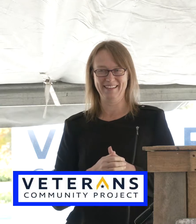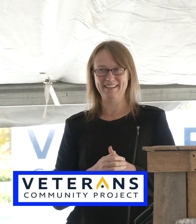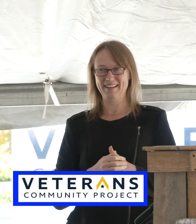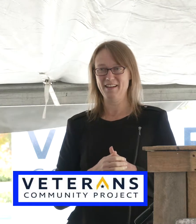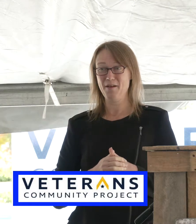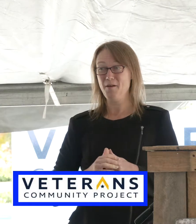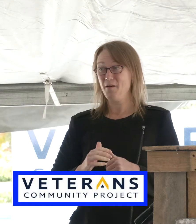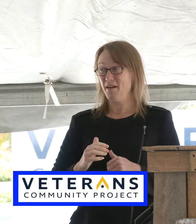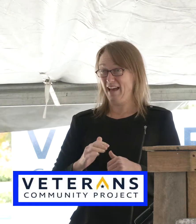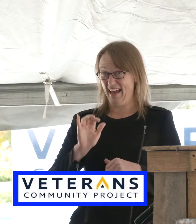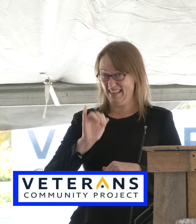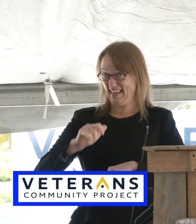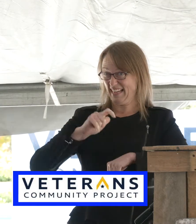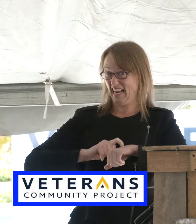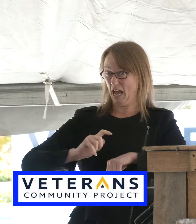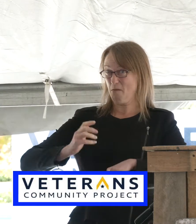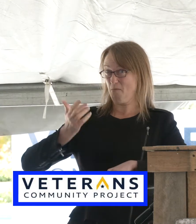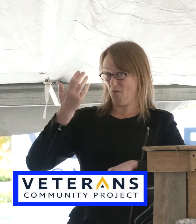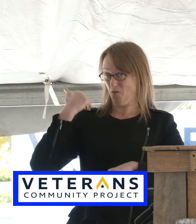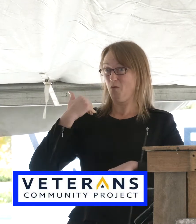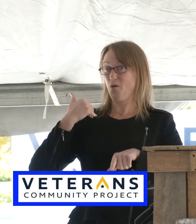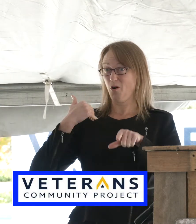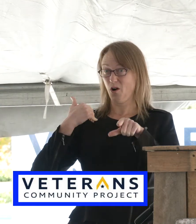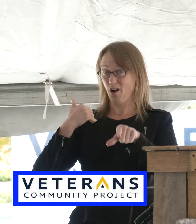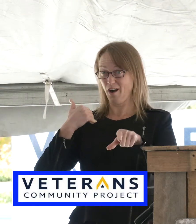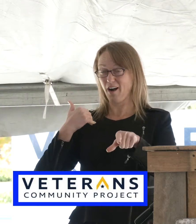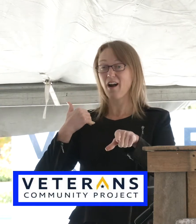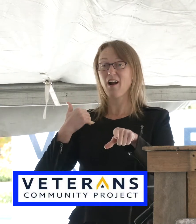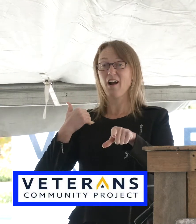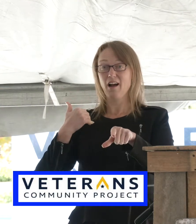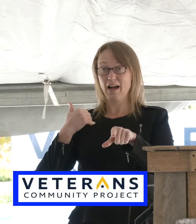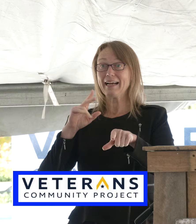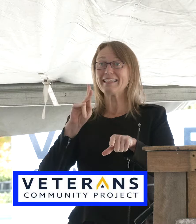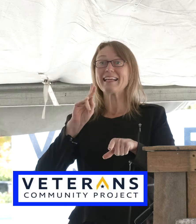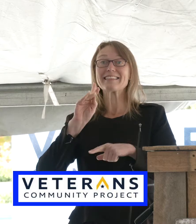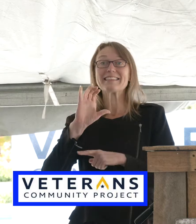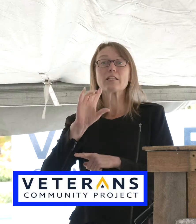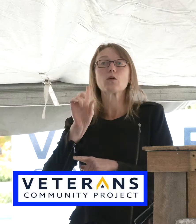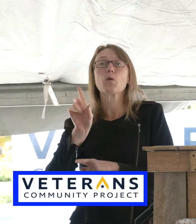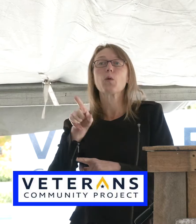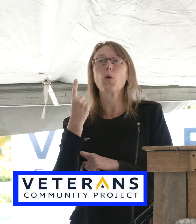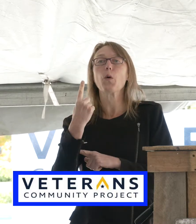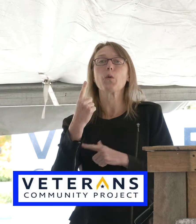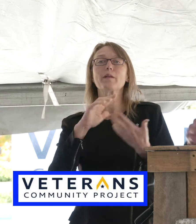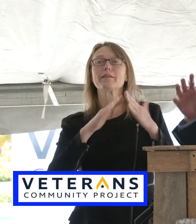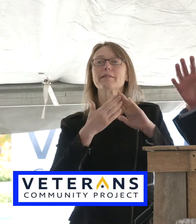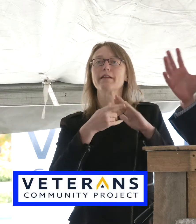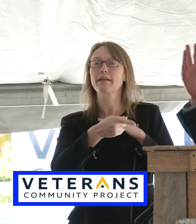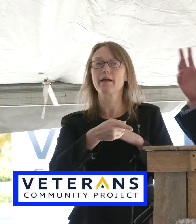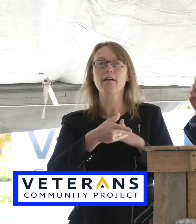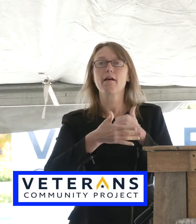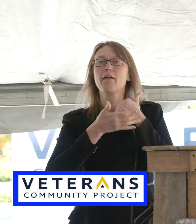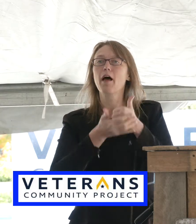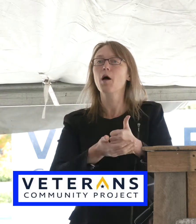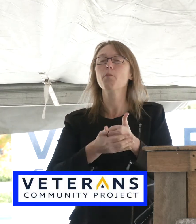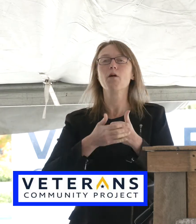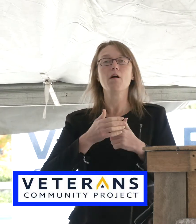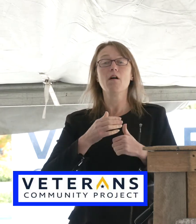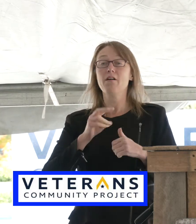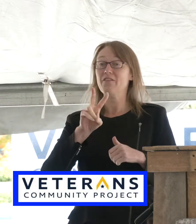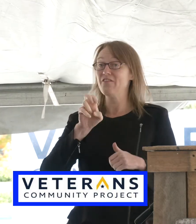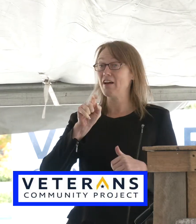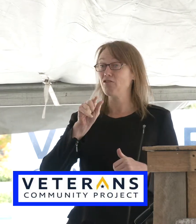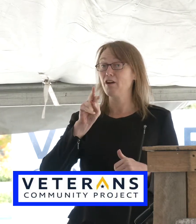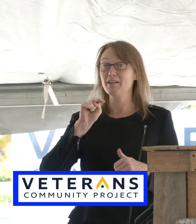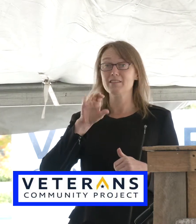is just about one of the only cities in the country that had truly eradicated veterans homelessness, street homelessness, and they'd done it with the help of VCP. So all these communities around the country